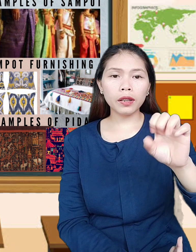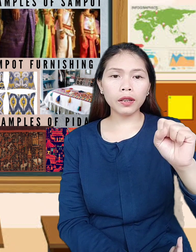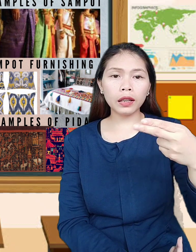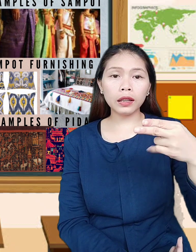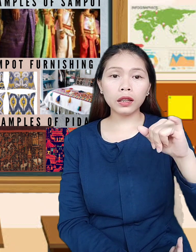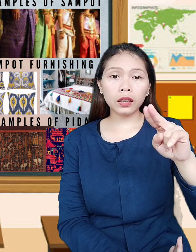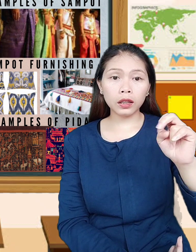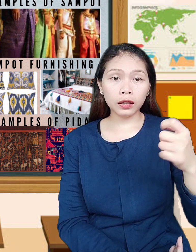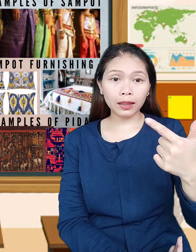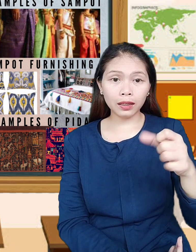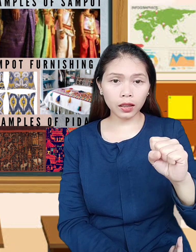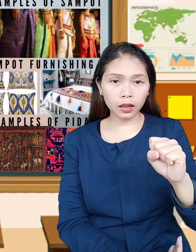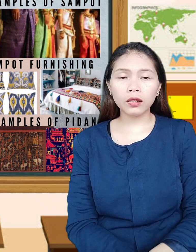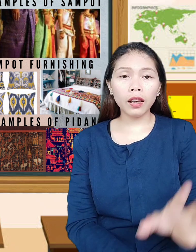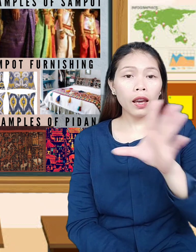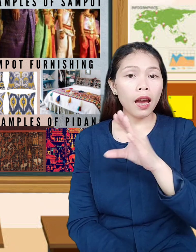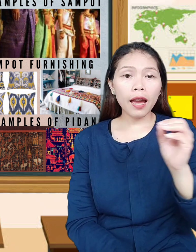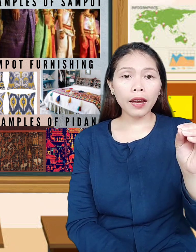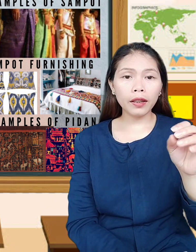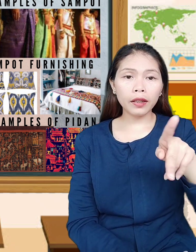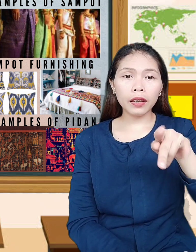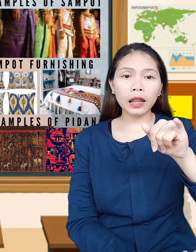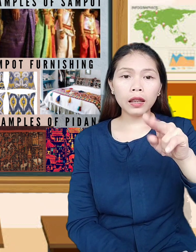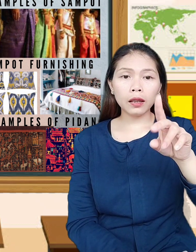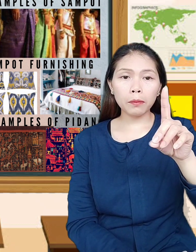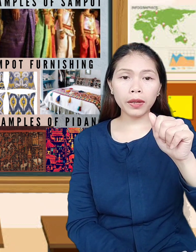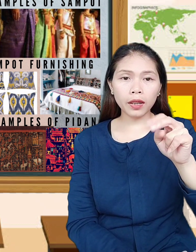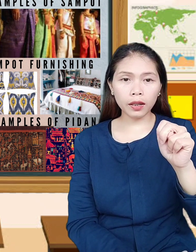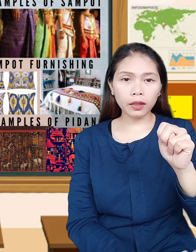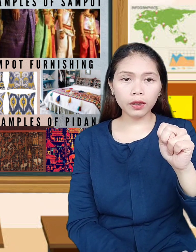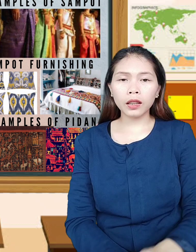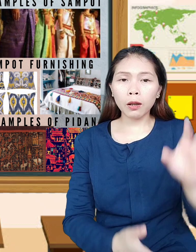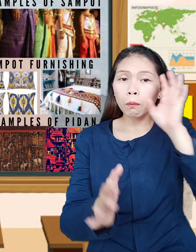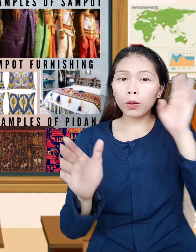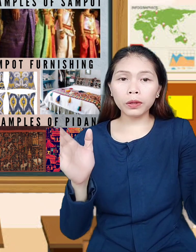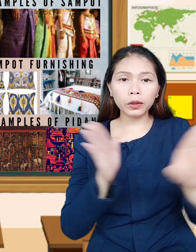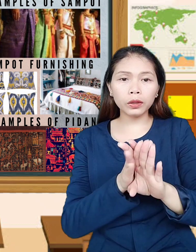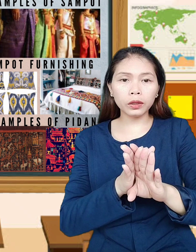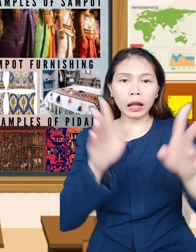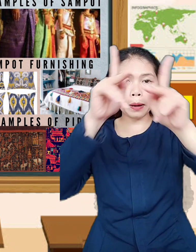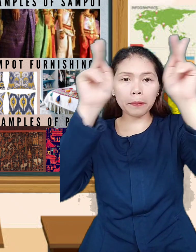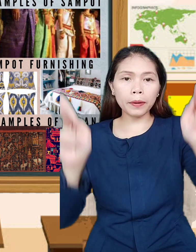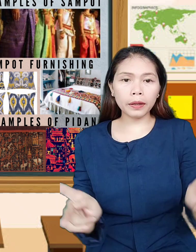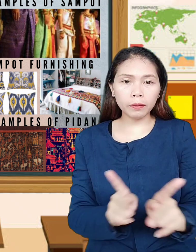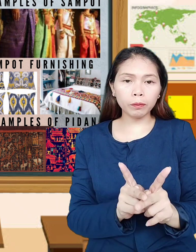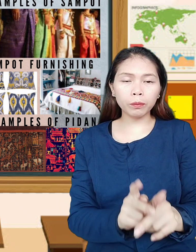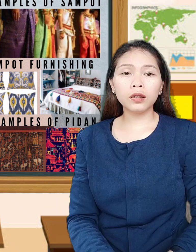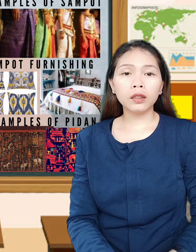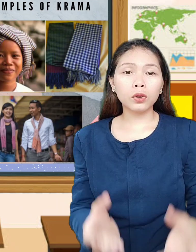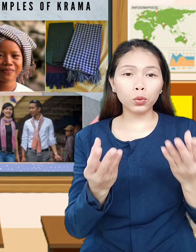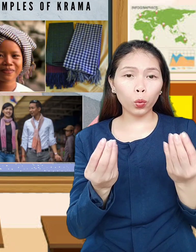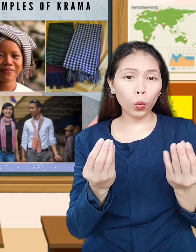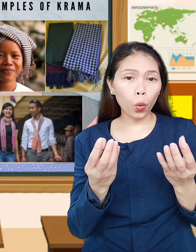furnishings, and pidan, pictorial tapestries.